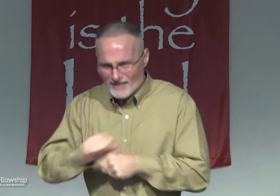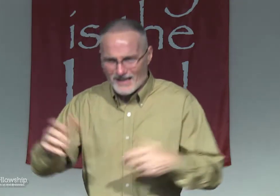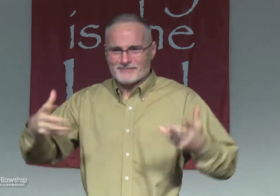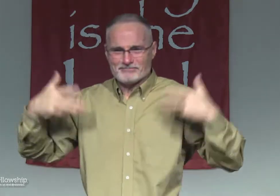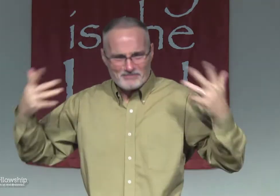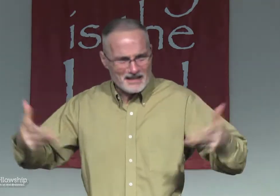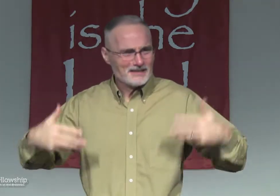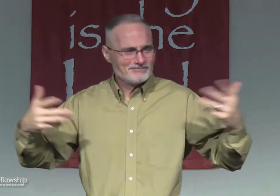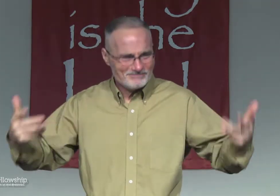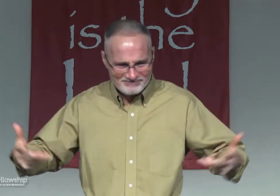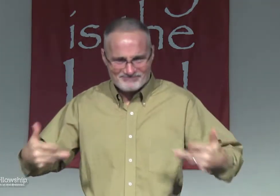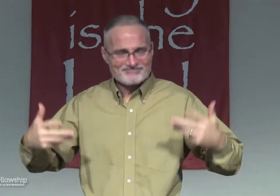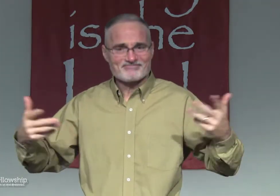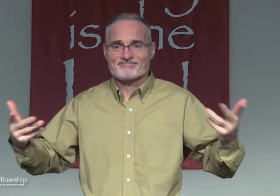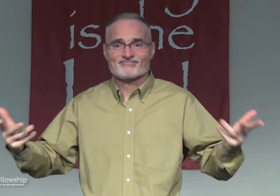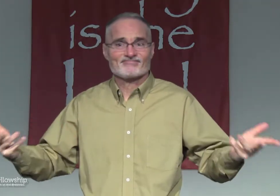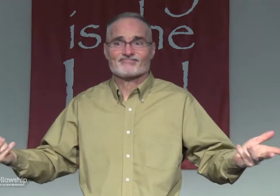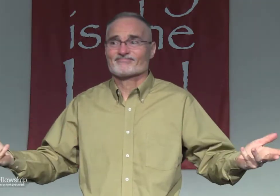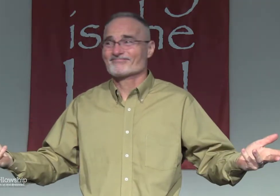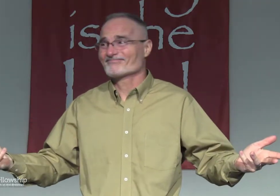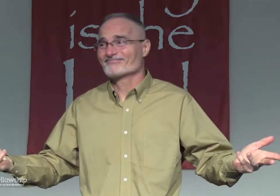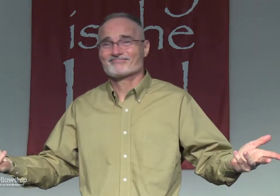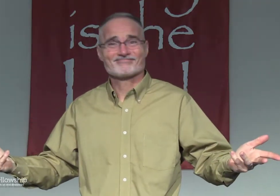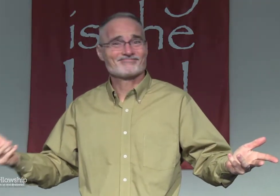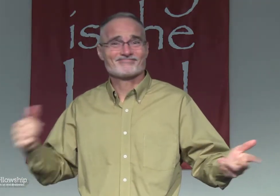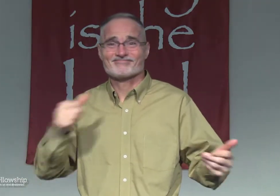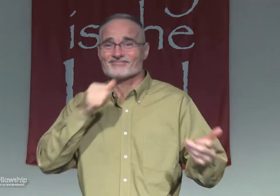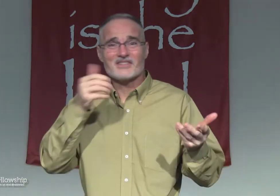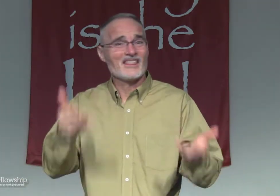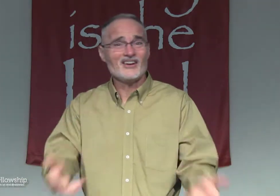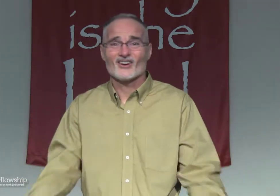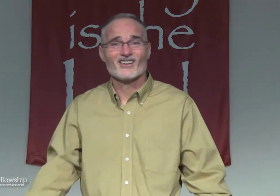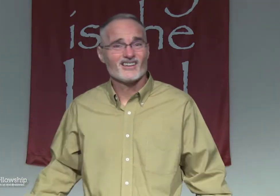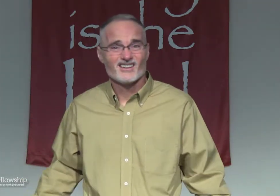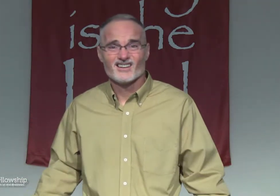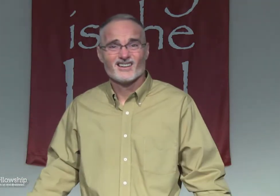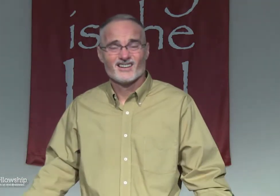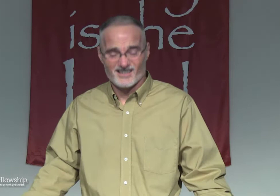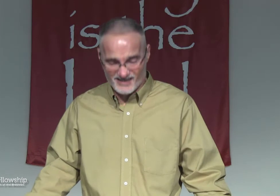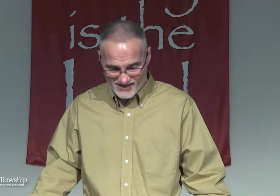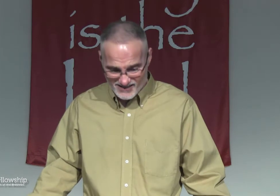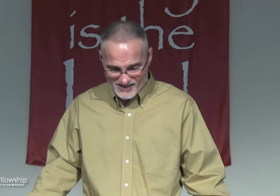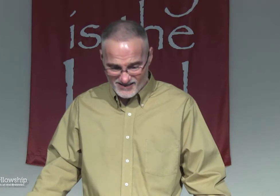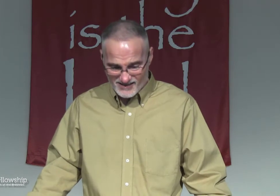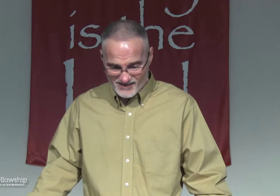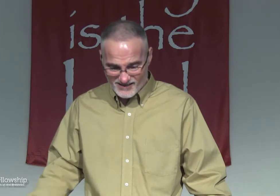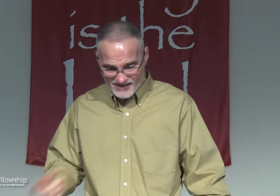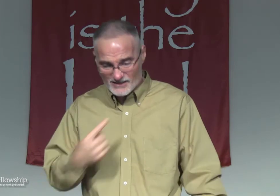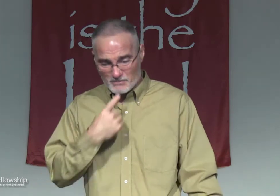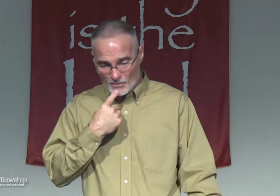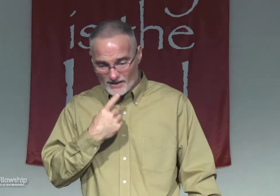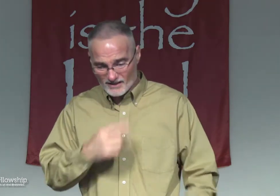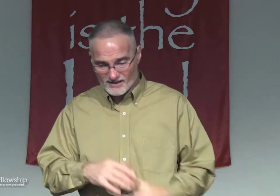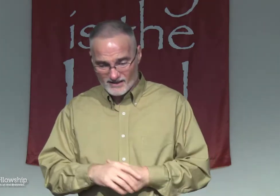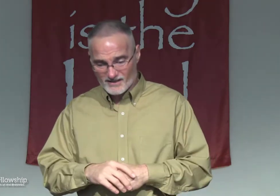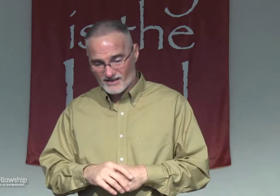hard to communicate with my taste buds, but just wasn't there. It was